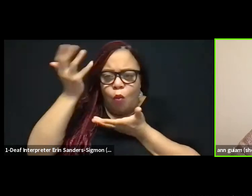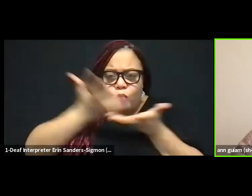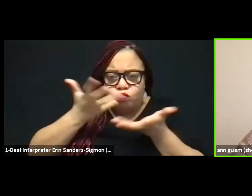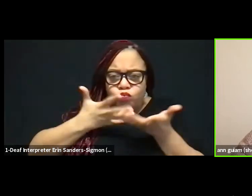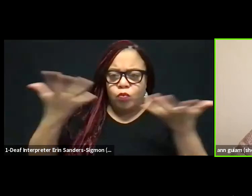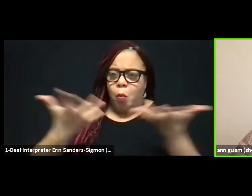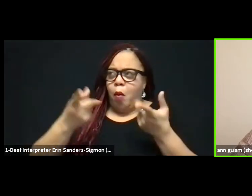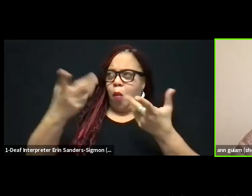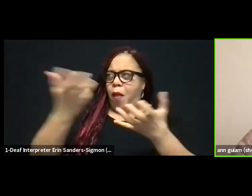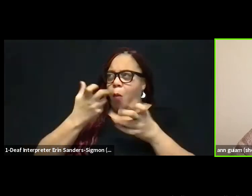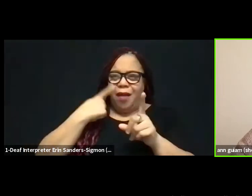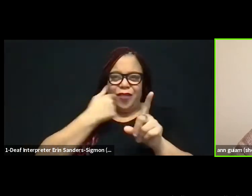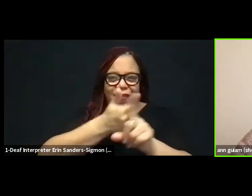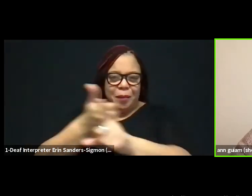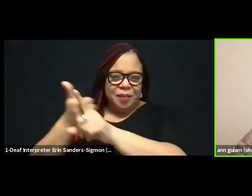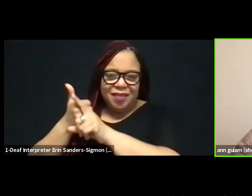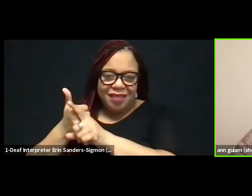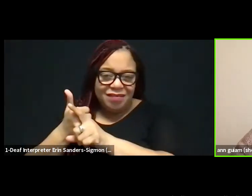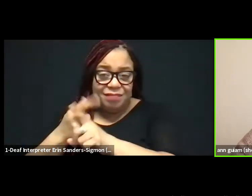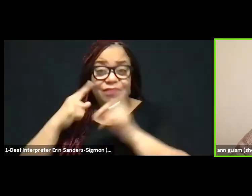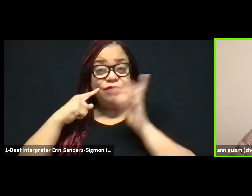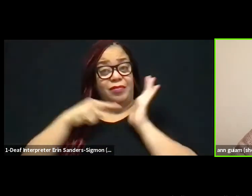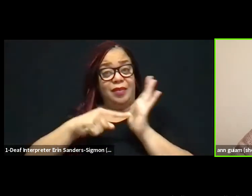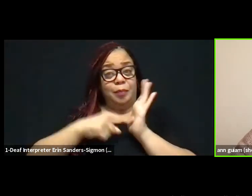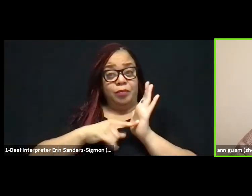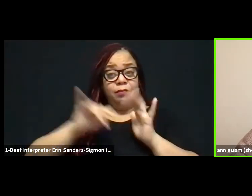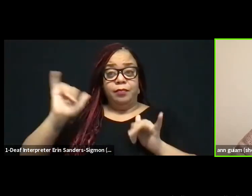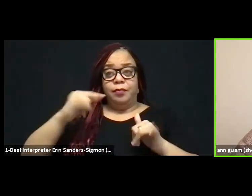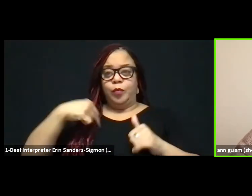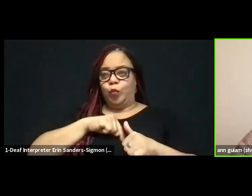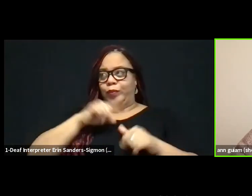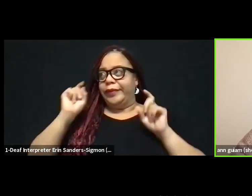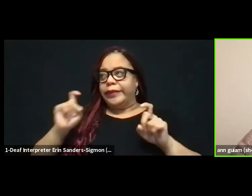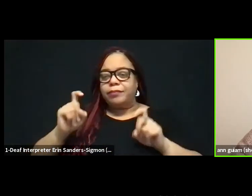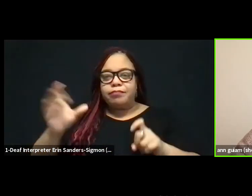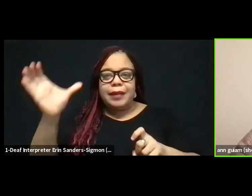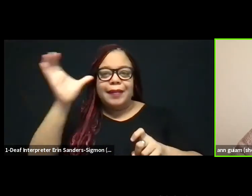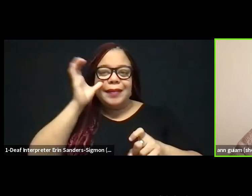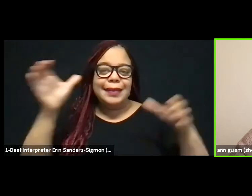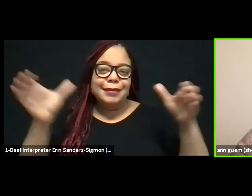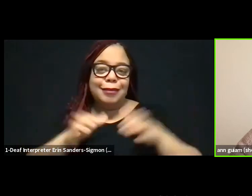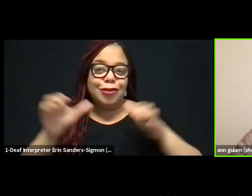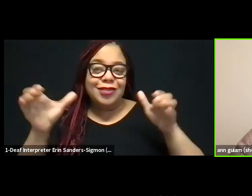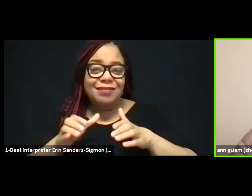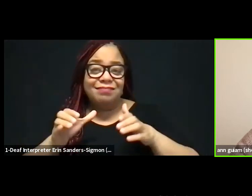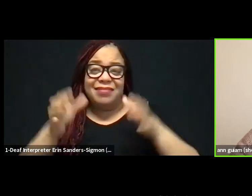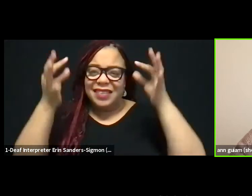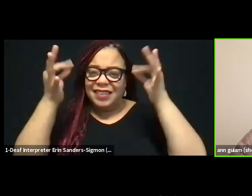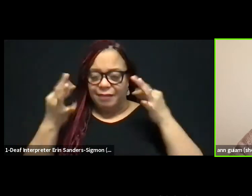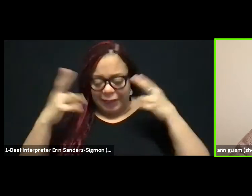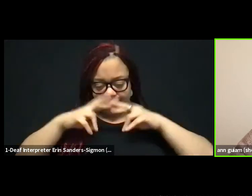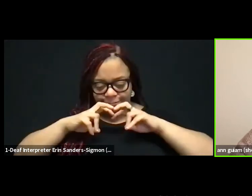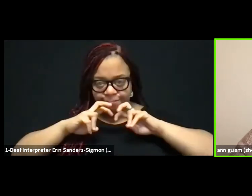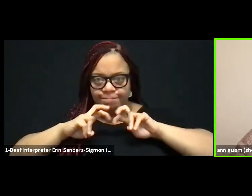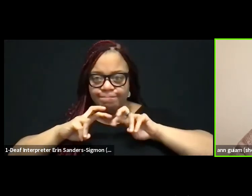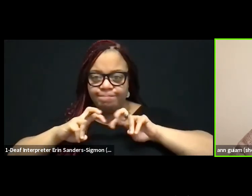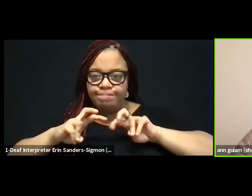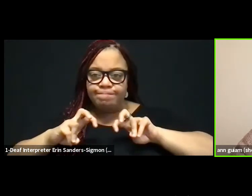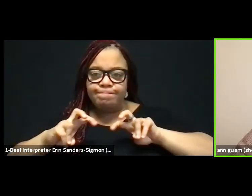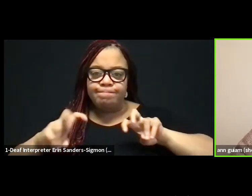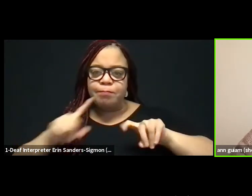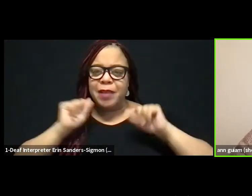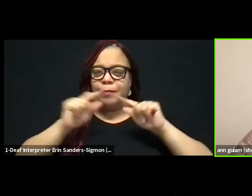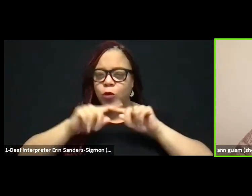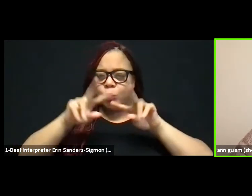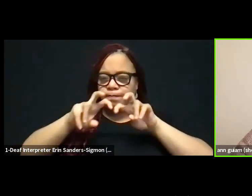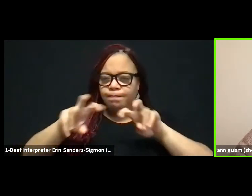able to dissect the educational system, such as a district, like, learning about who's in a student council and who